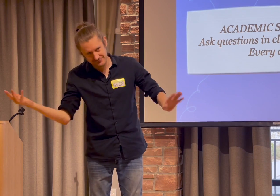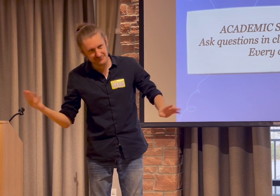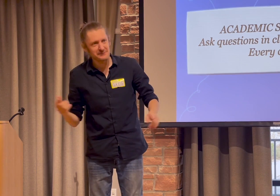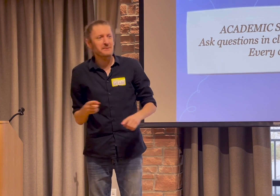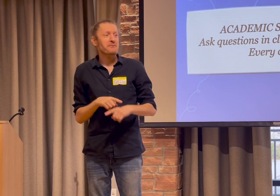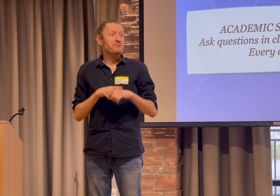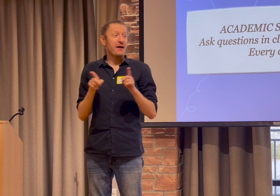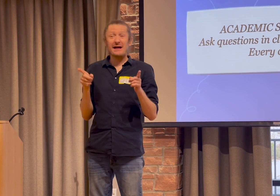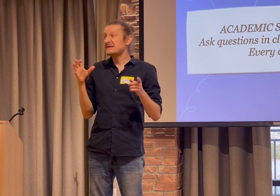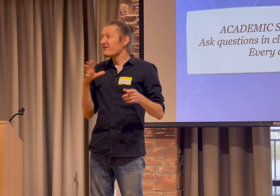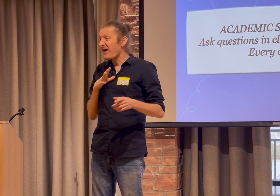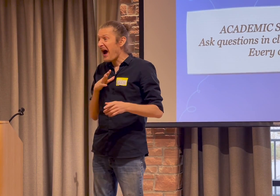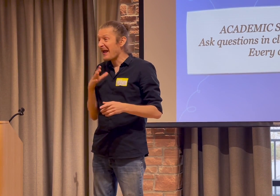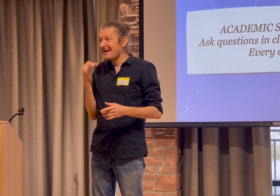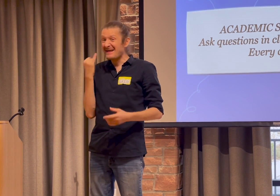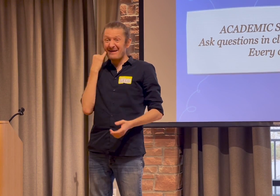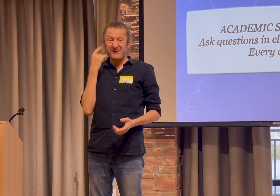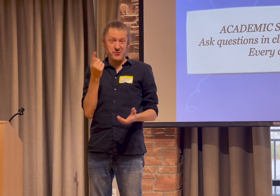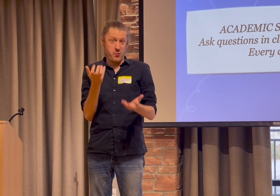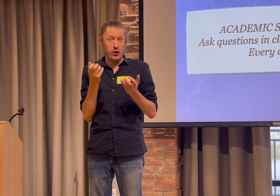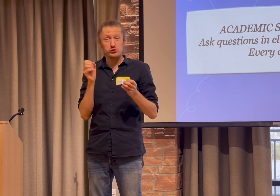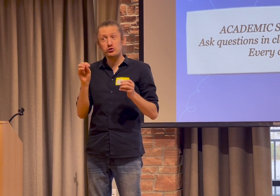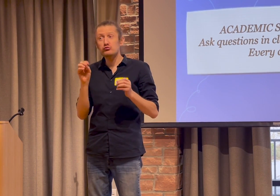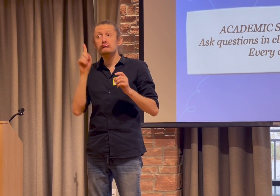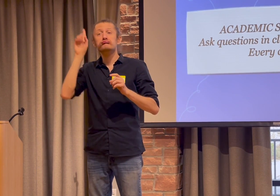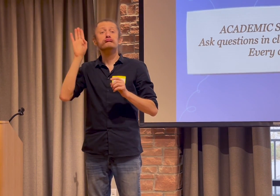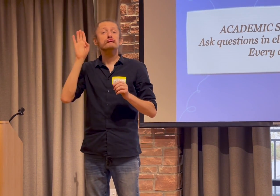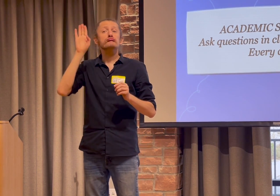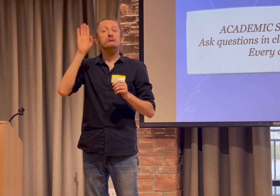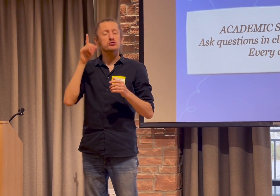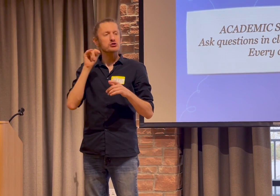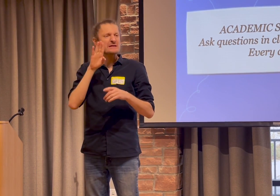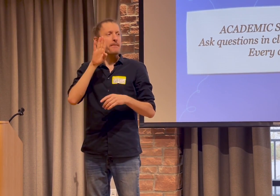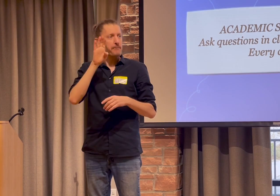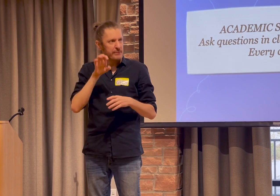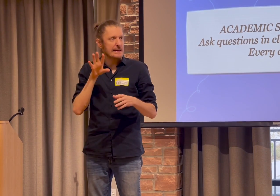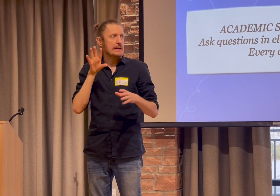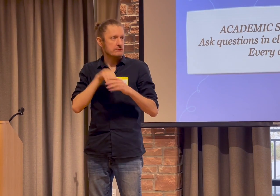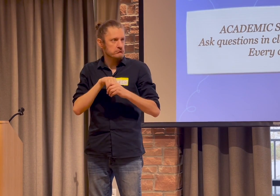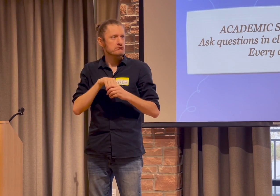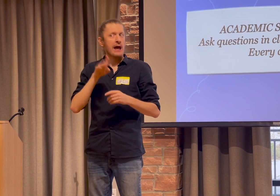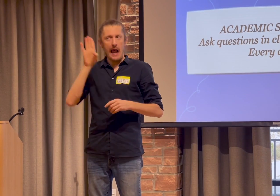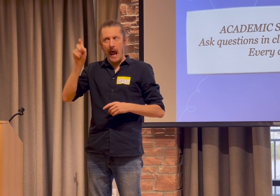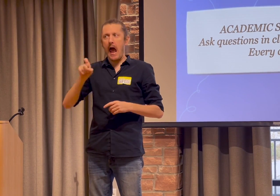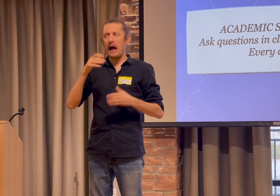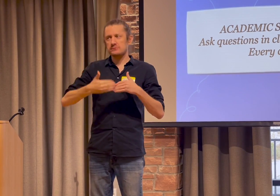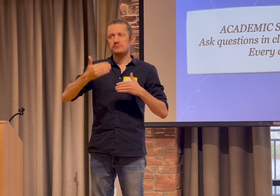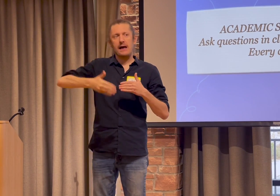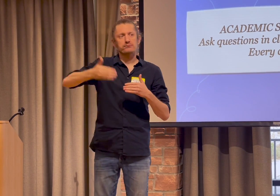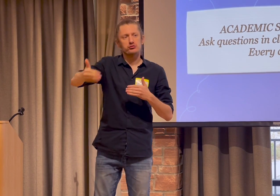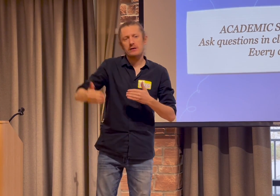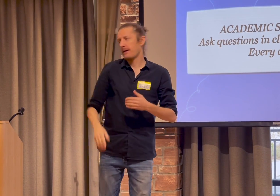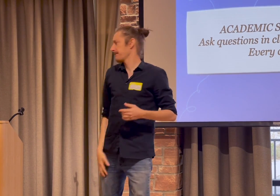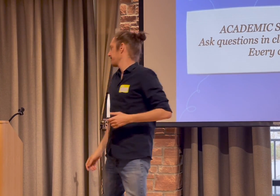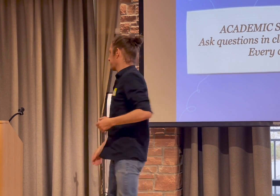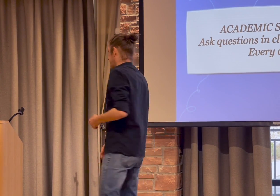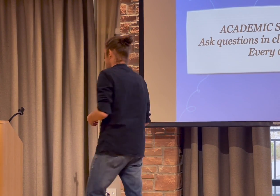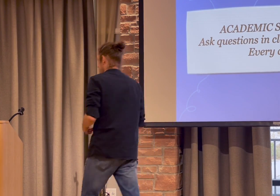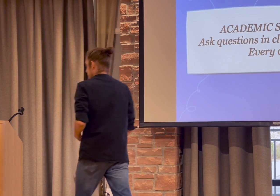that's okay. You don't have to ask questions after every sentence. I was the person who did that when I was in college, but if